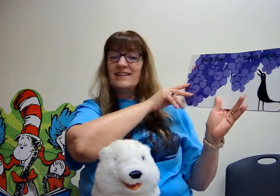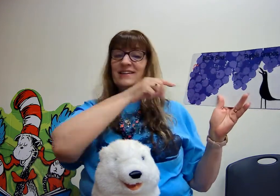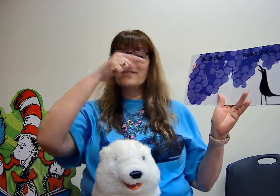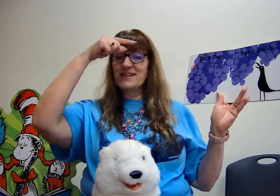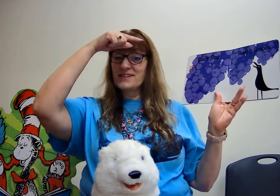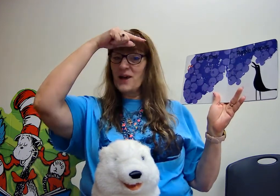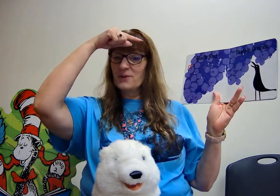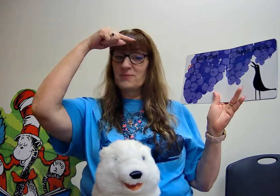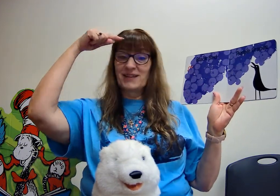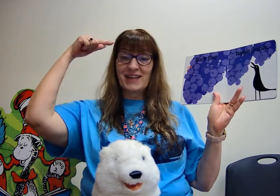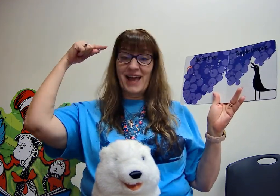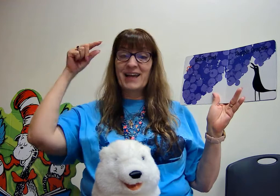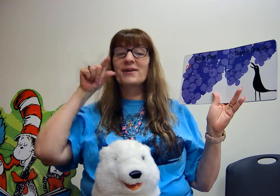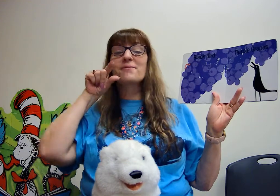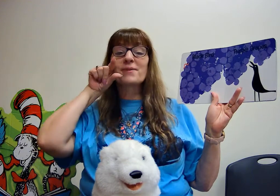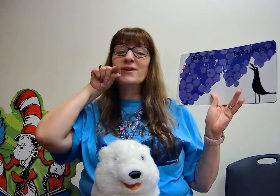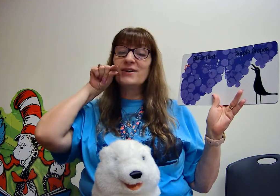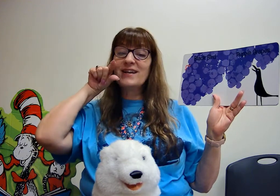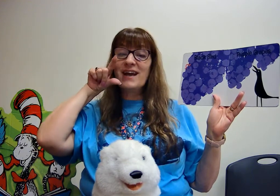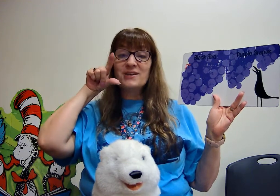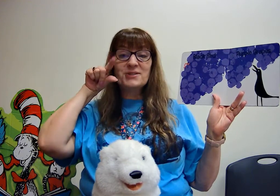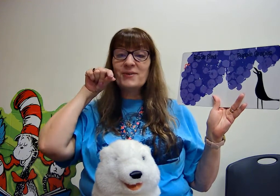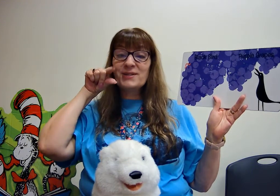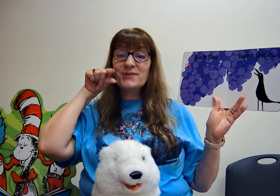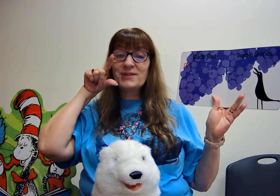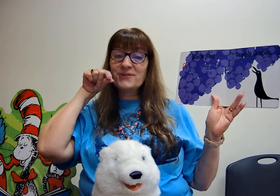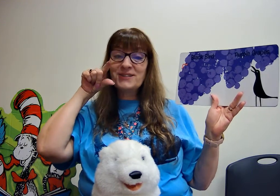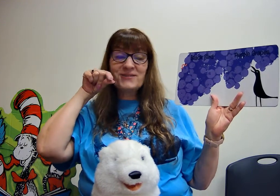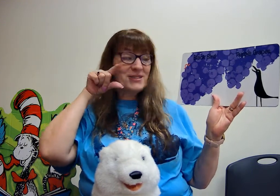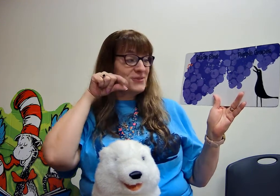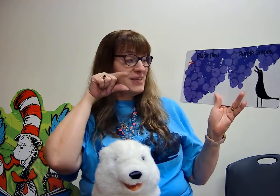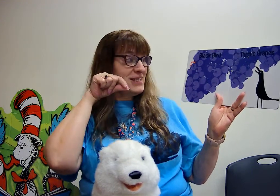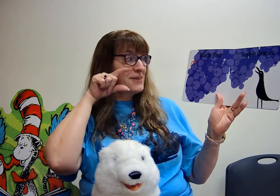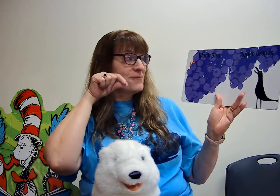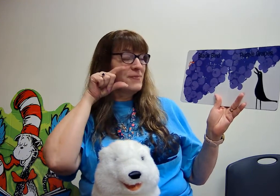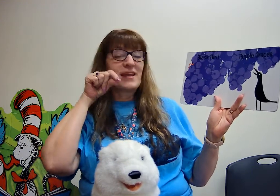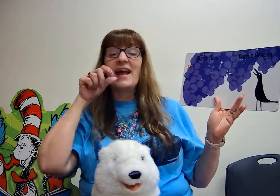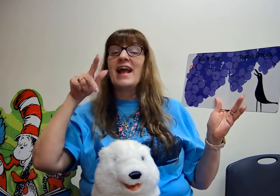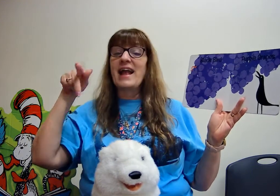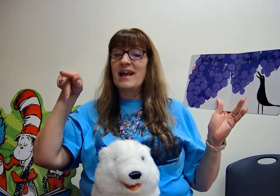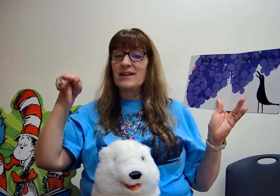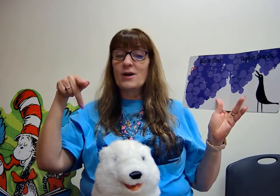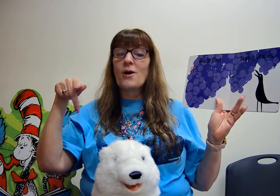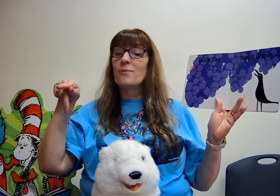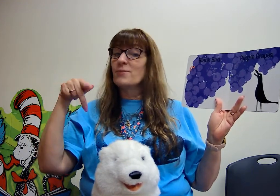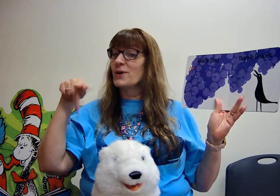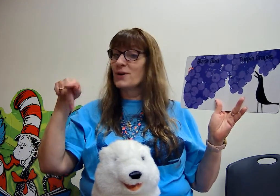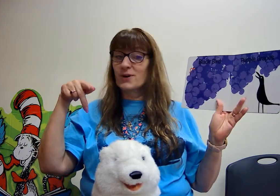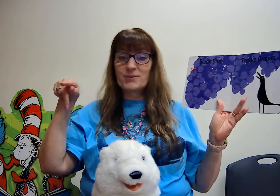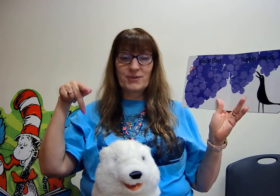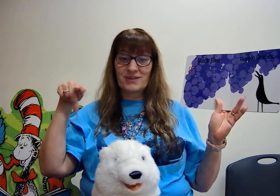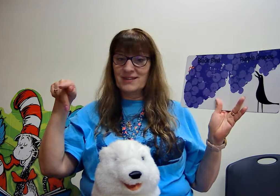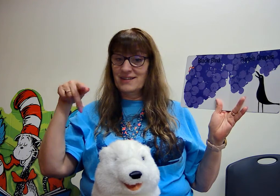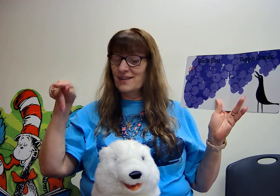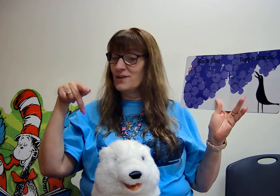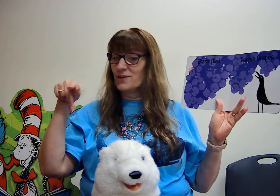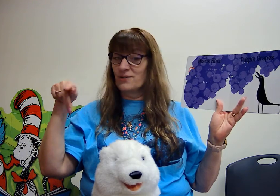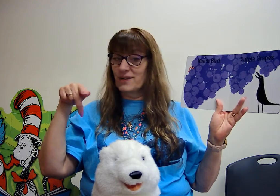Here is our black bird, tweet, tweet, tweet, tweet, tweet, and purple